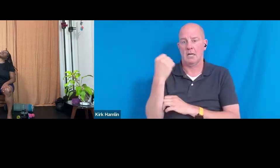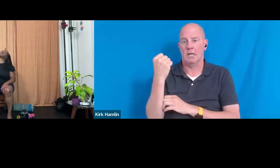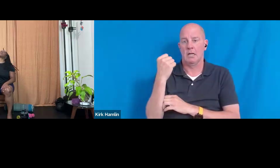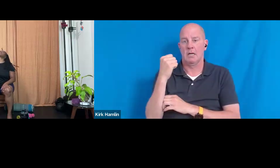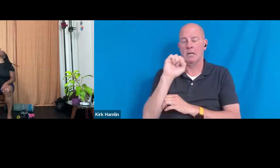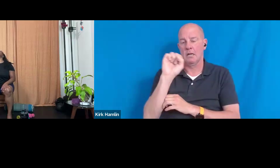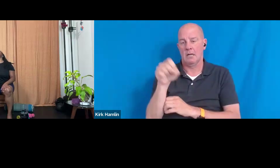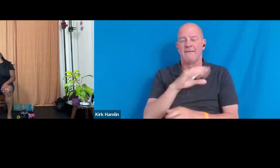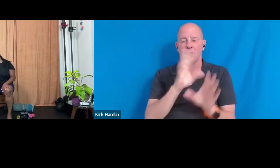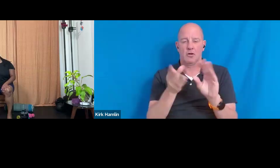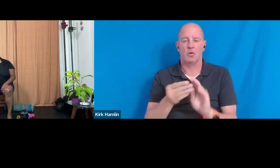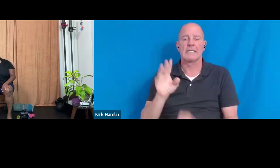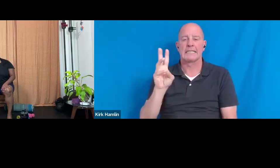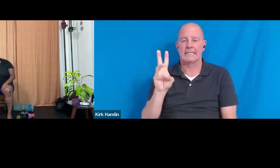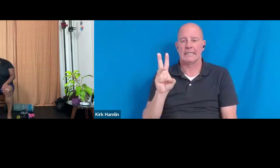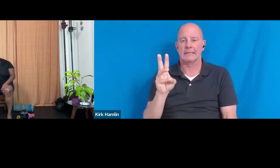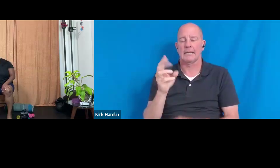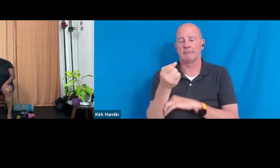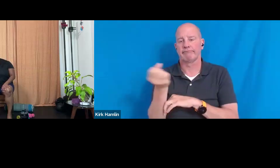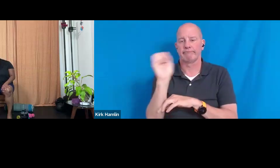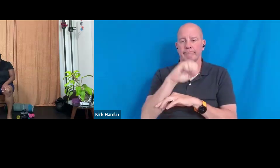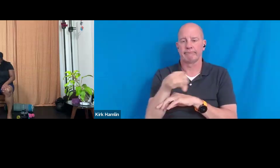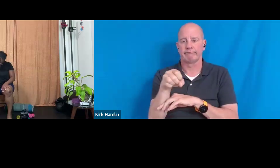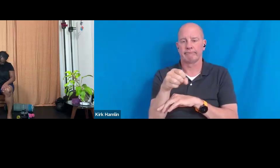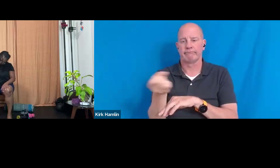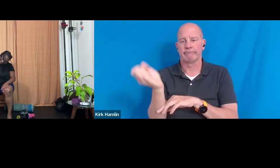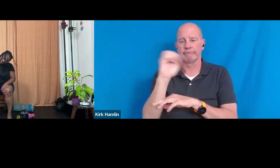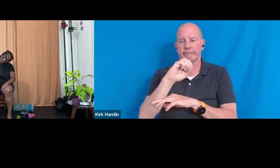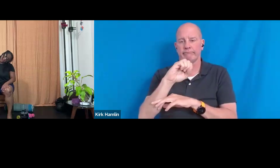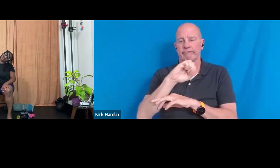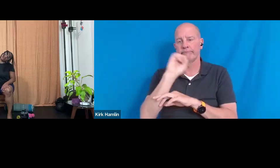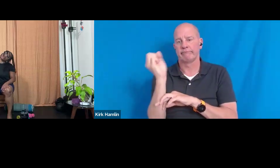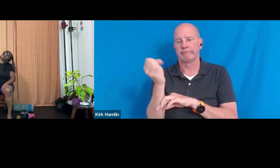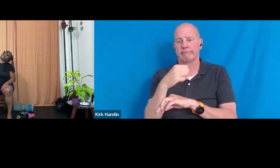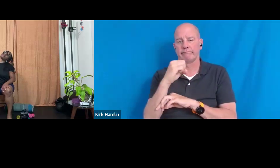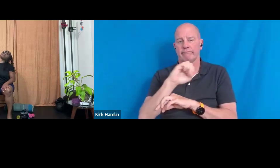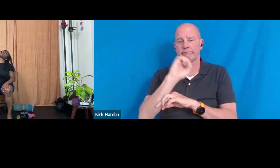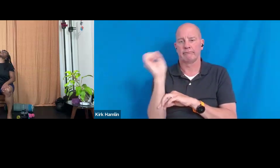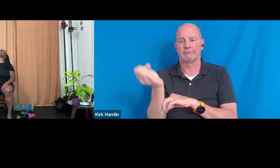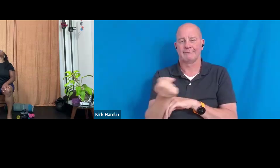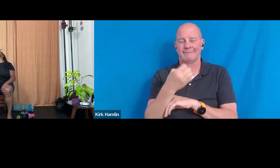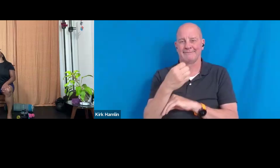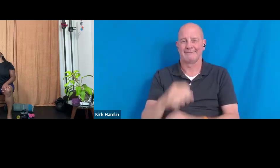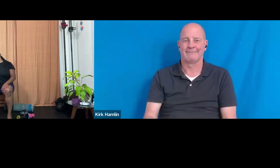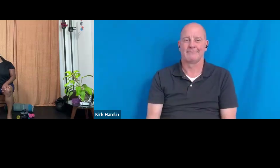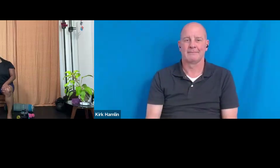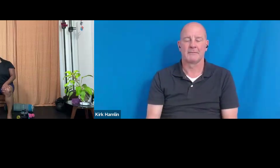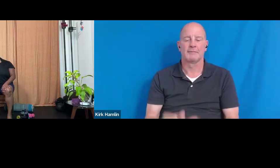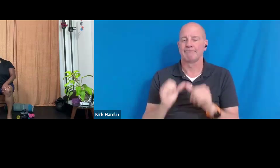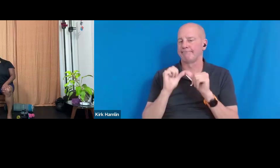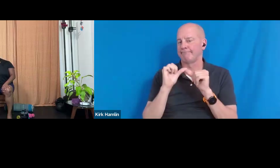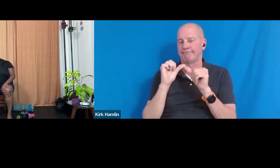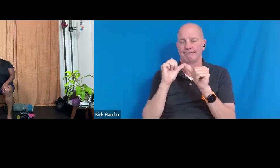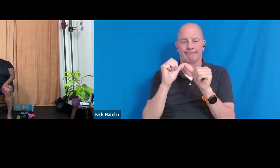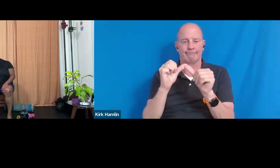You could be moving faster than me or slower than me. If you're doing semicircles, you'll just keep on going,